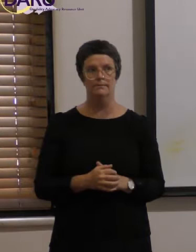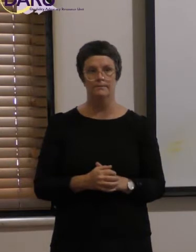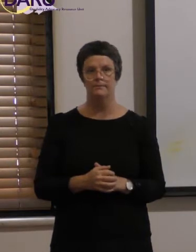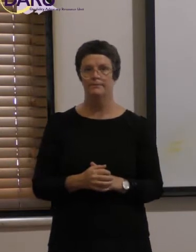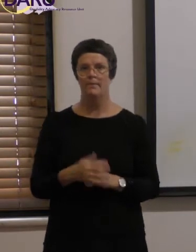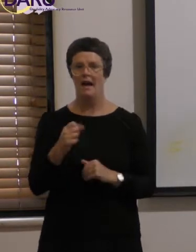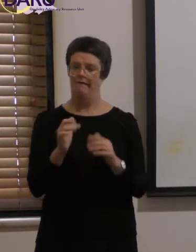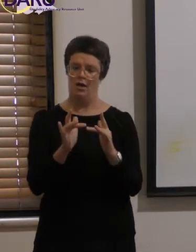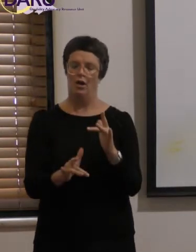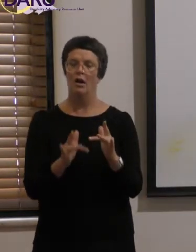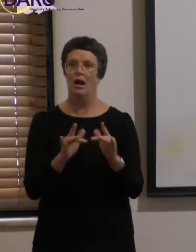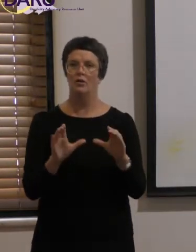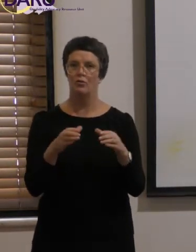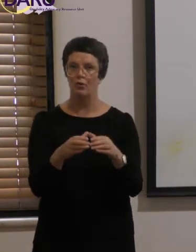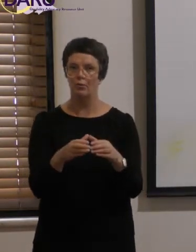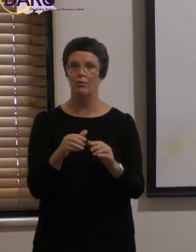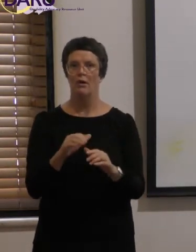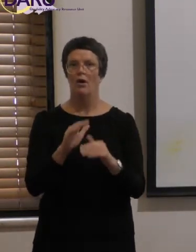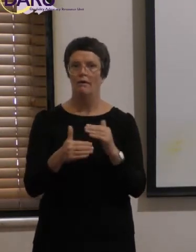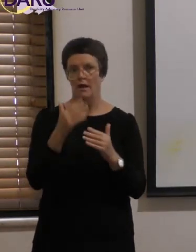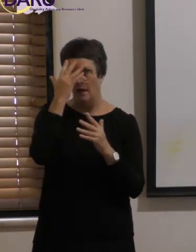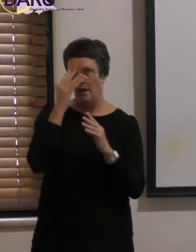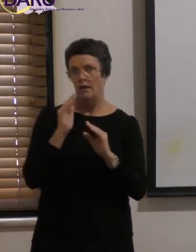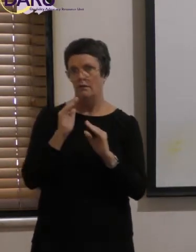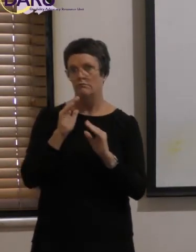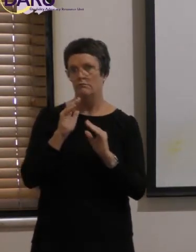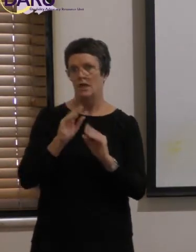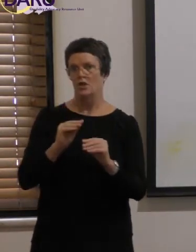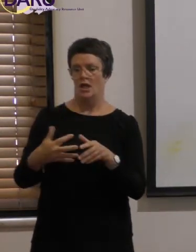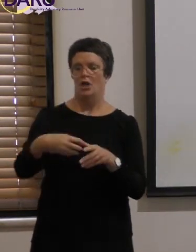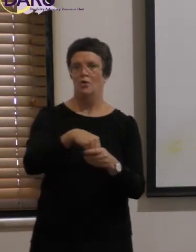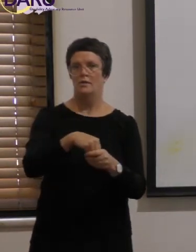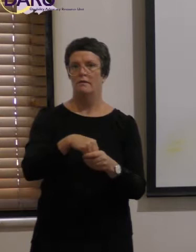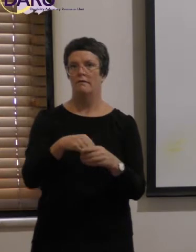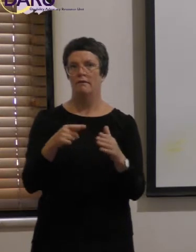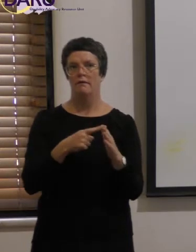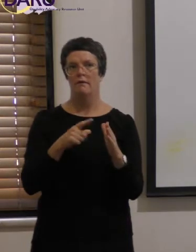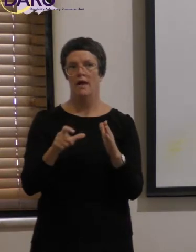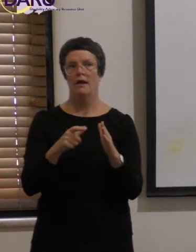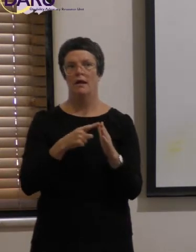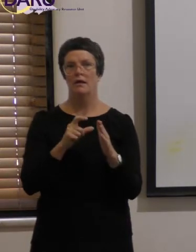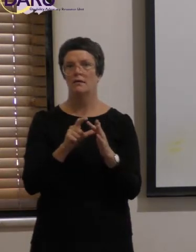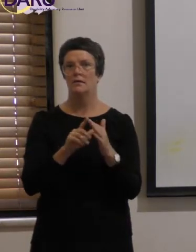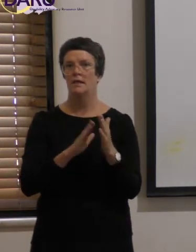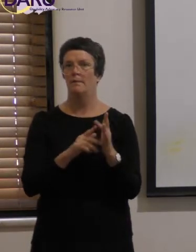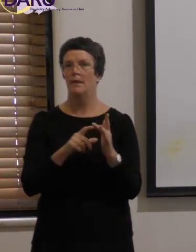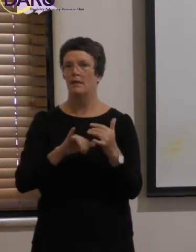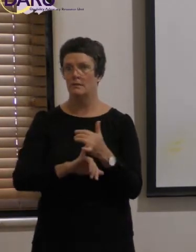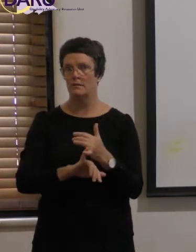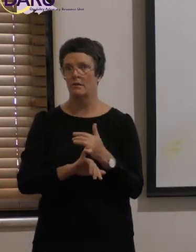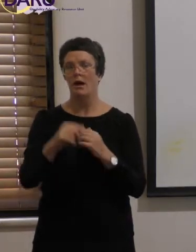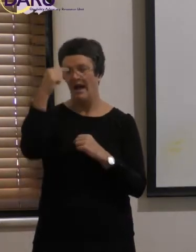online group, which is about inclusive education academics. I think you can join as a parent, but certainly as